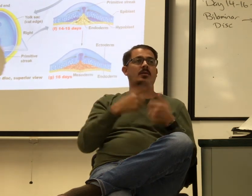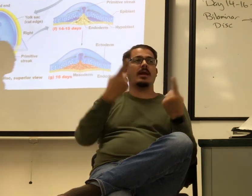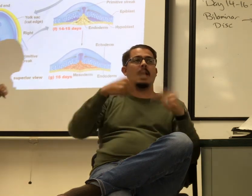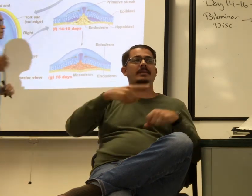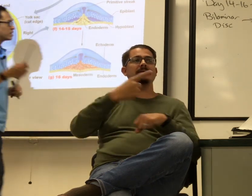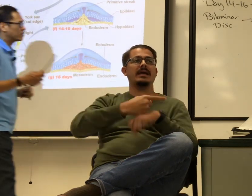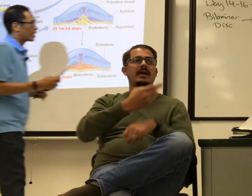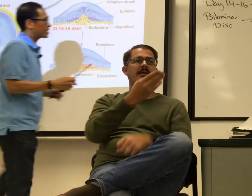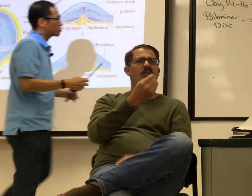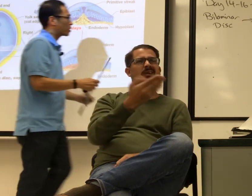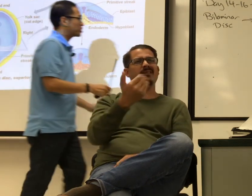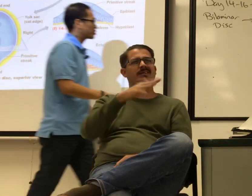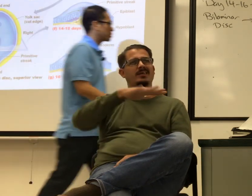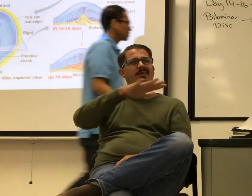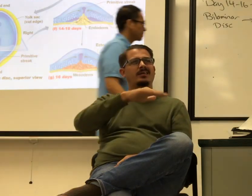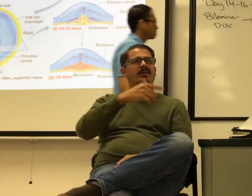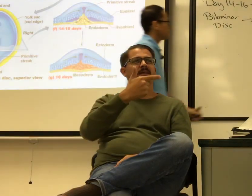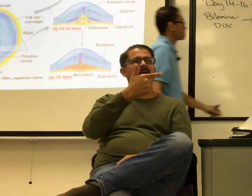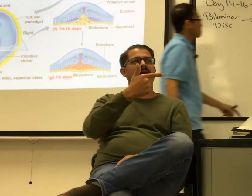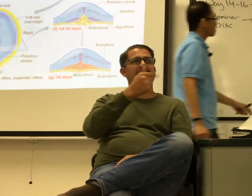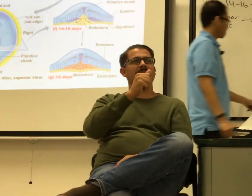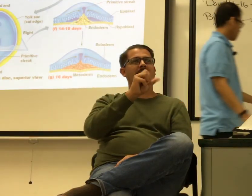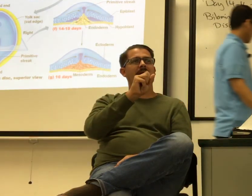day 14, 15 of gastrulation.